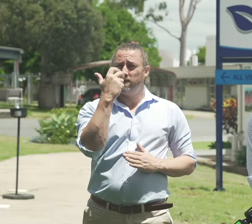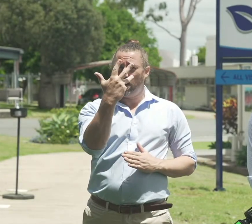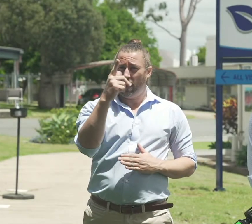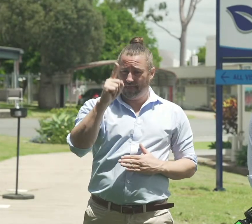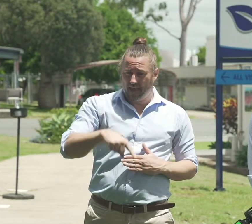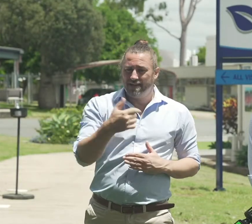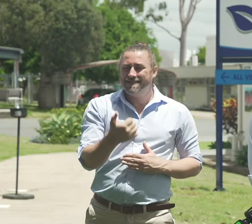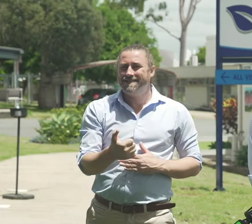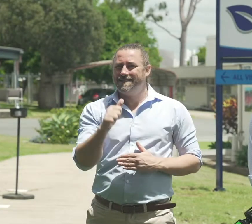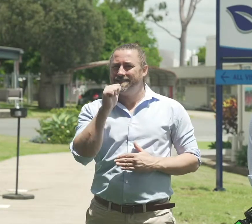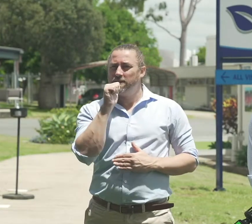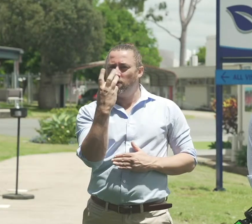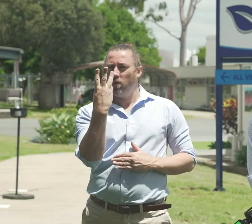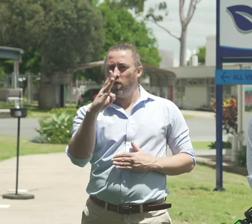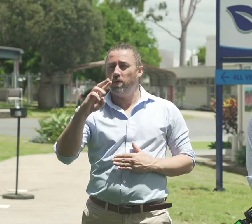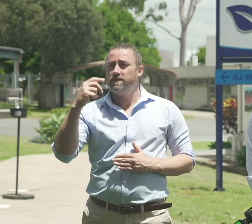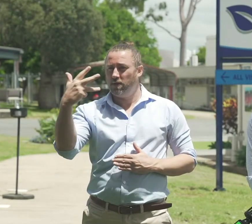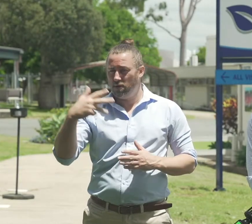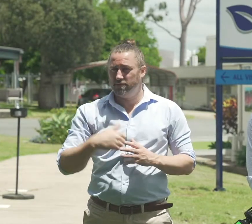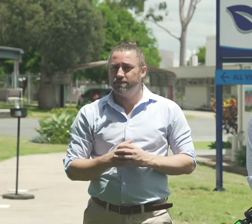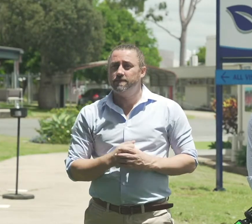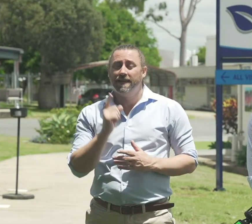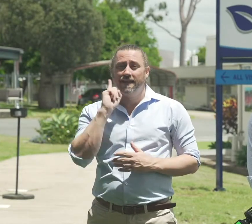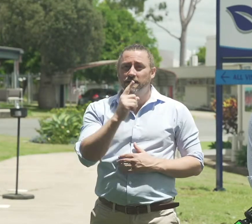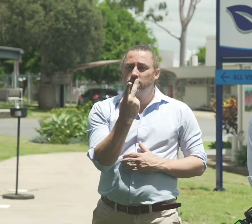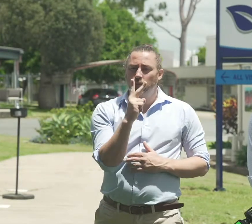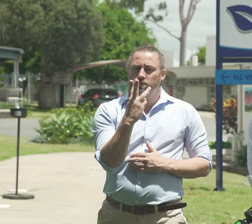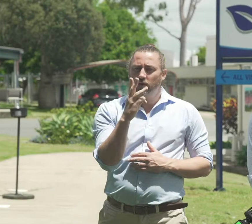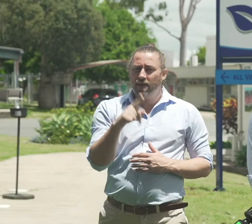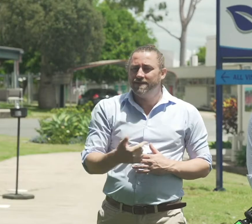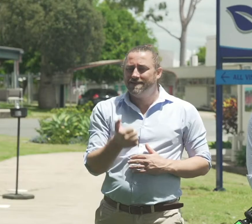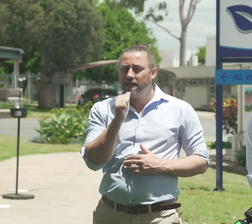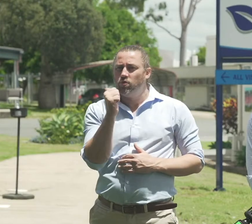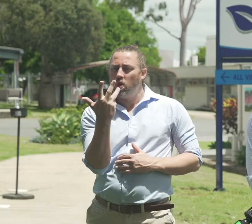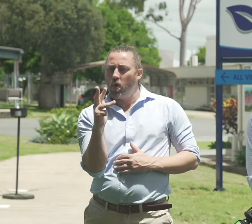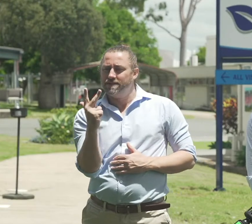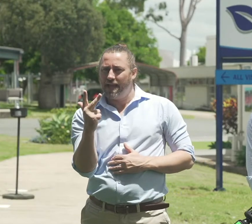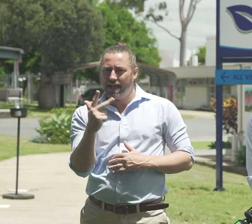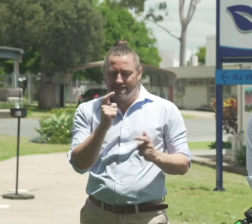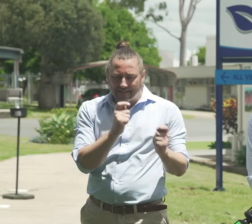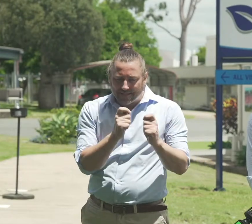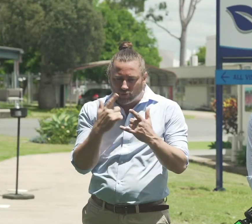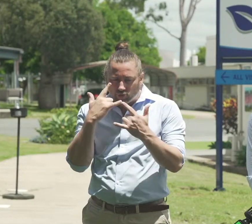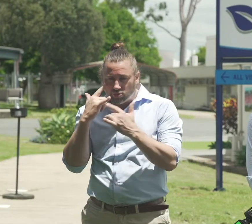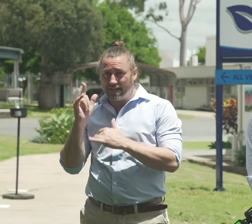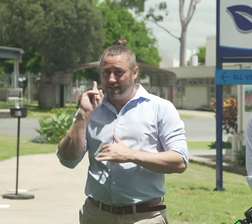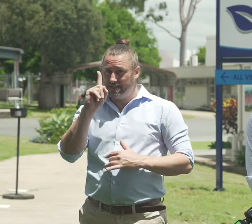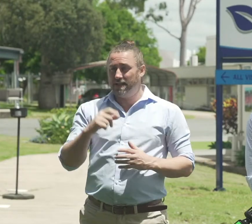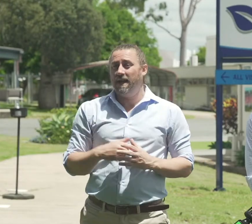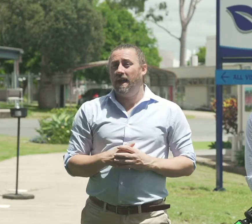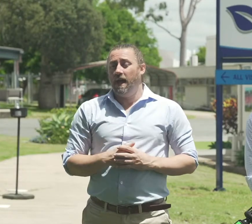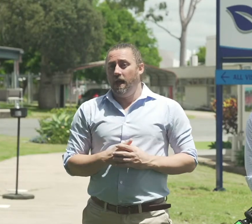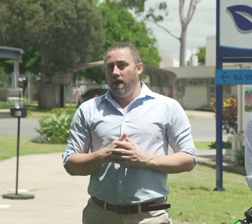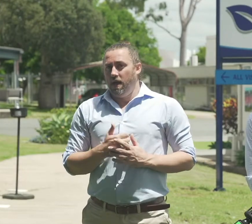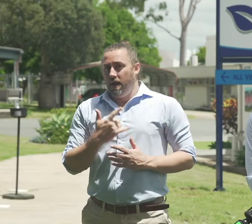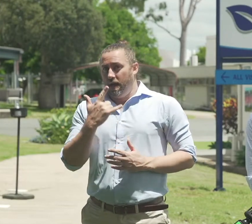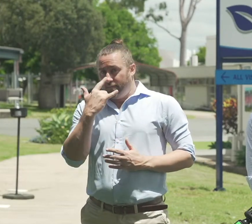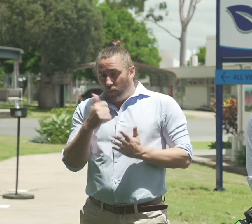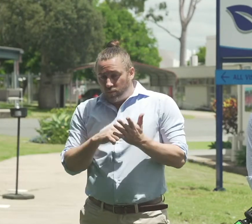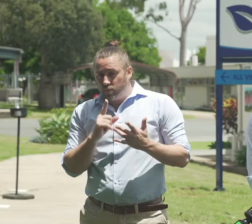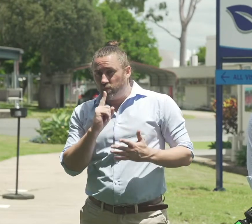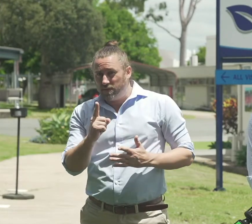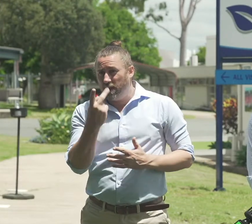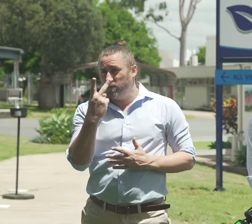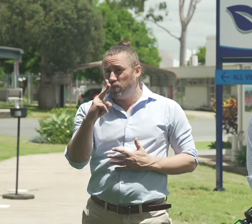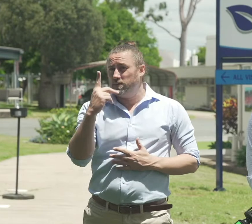49,639. We tested 23,968 samples in the last 24-hour period. Tragically, 21